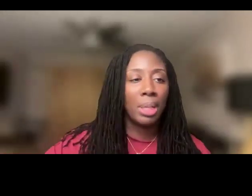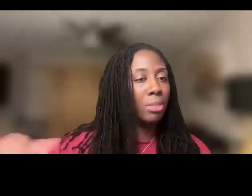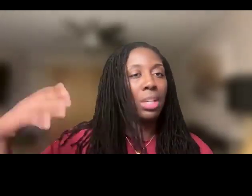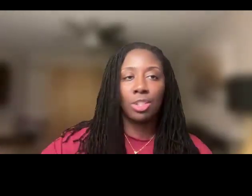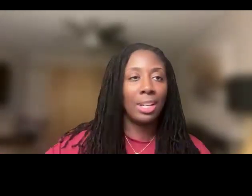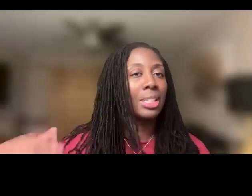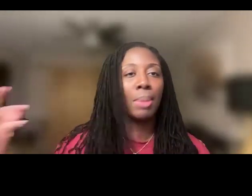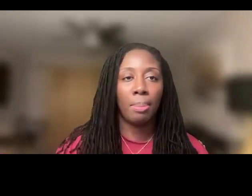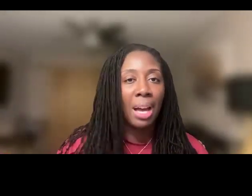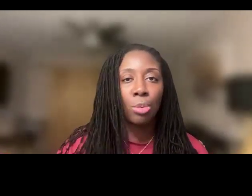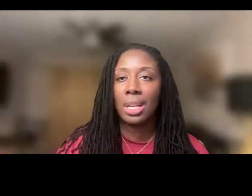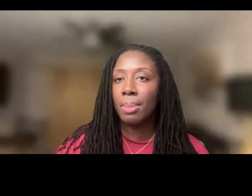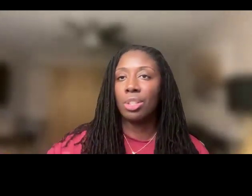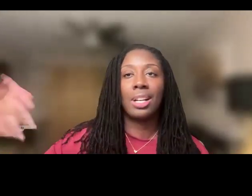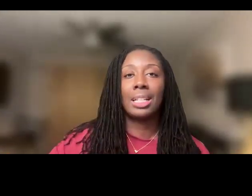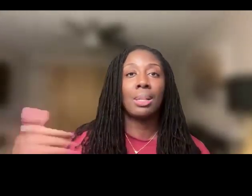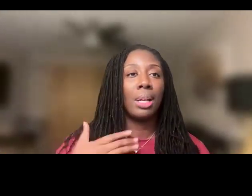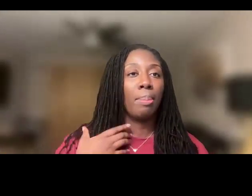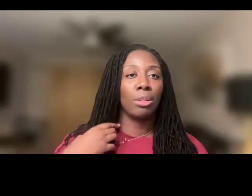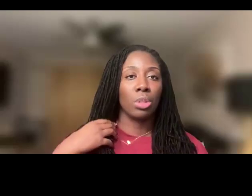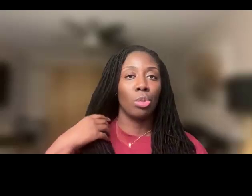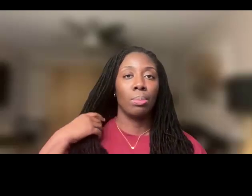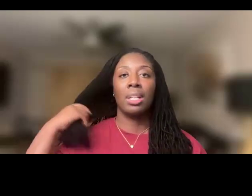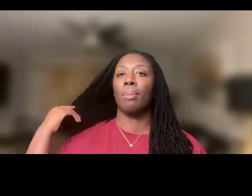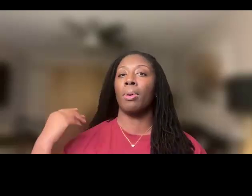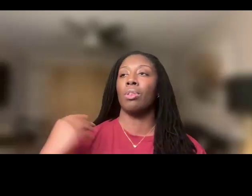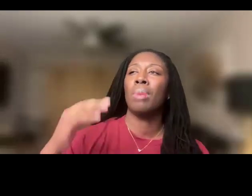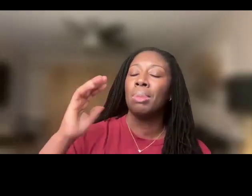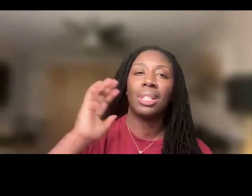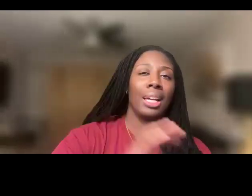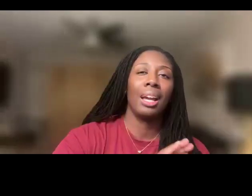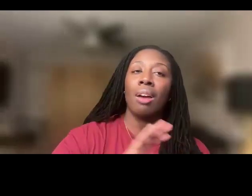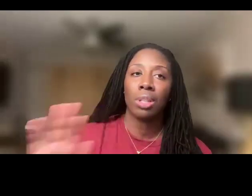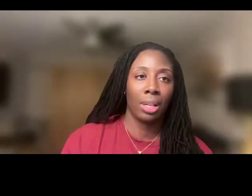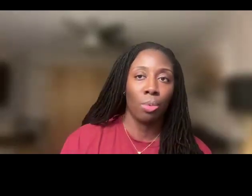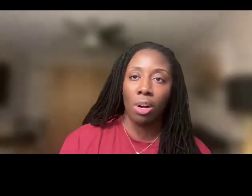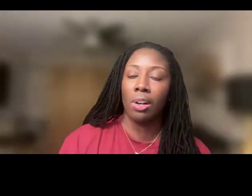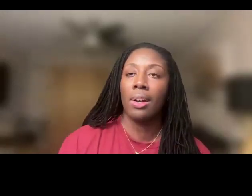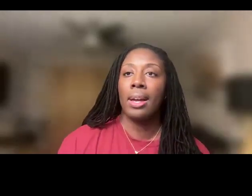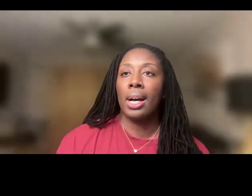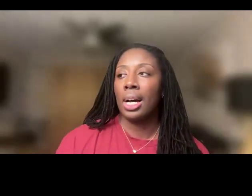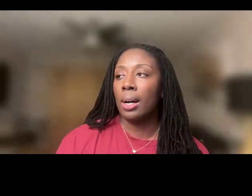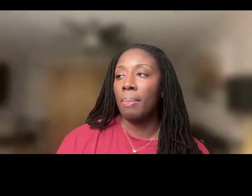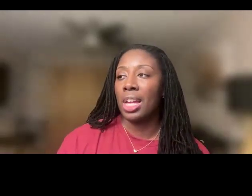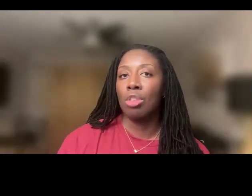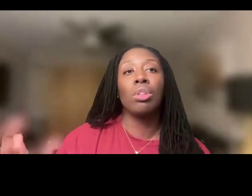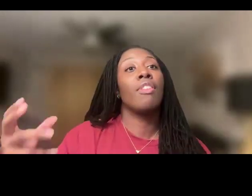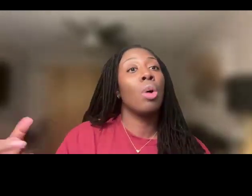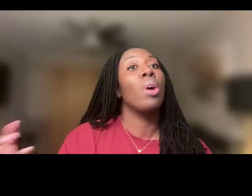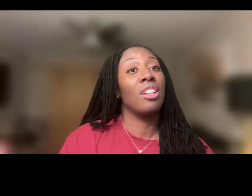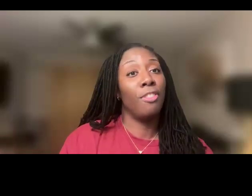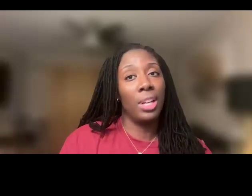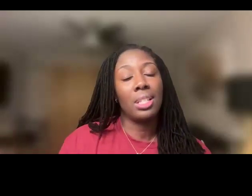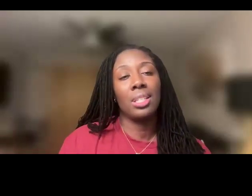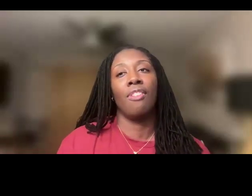sending out an email and trying to get somebody to buy through an email, or trying to get somebody to buy through a social media post. You may be saying everything wrong. And you'll